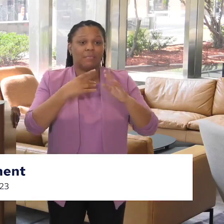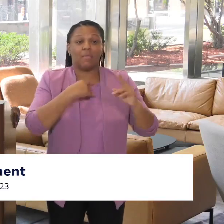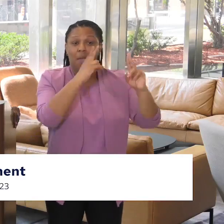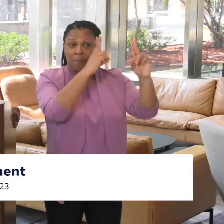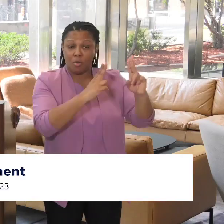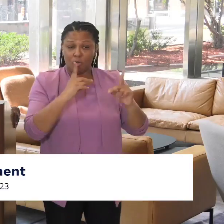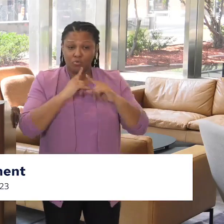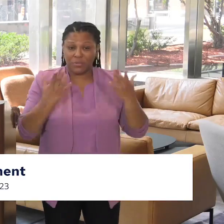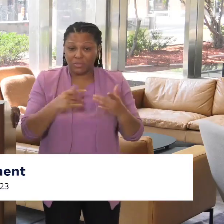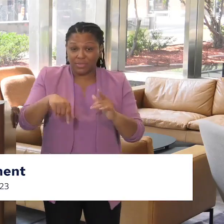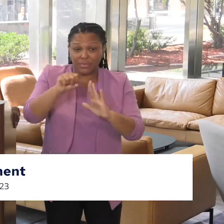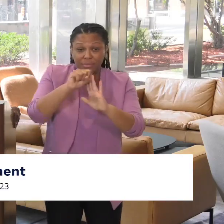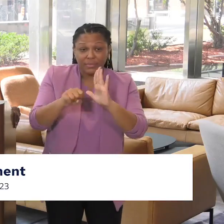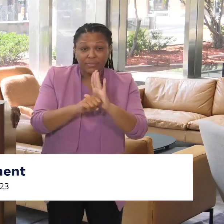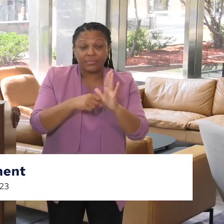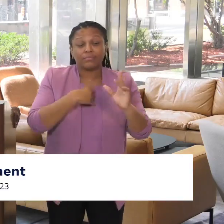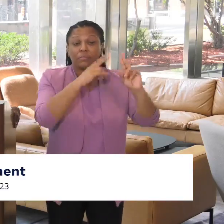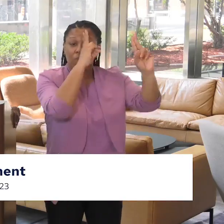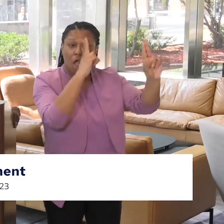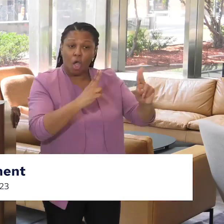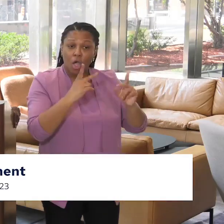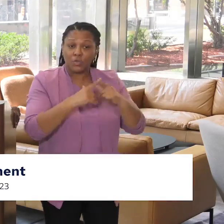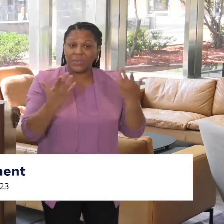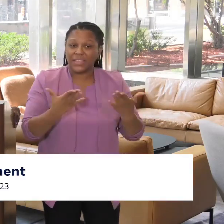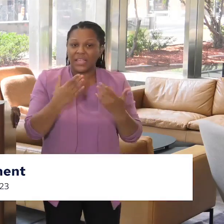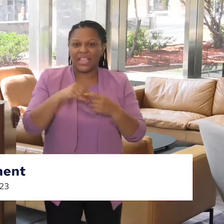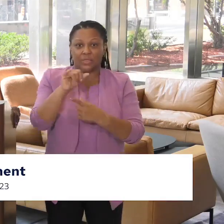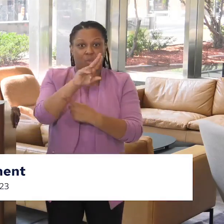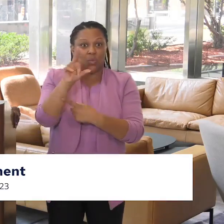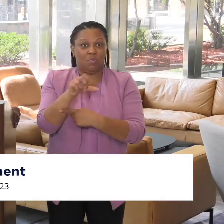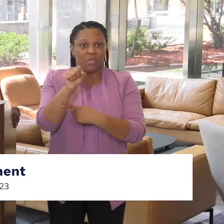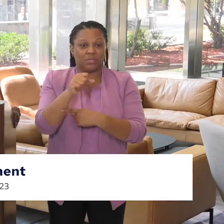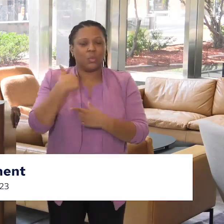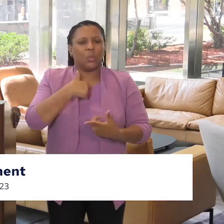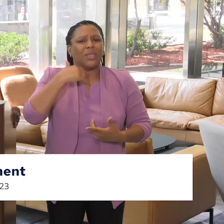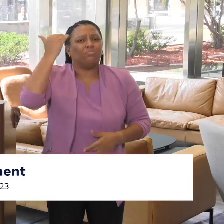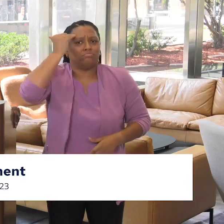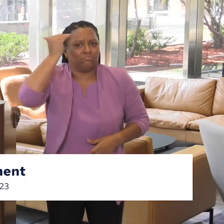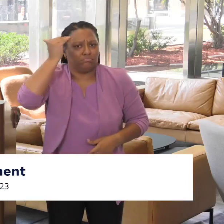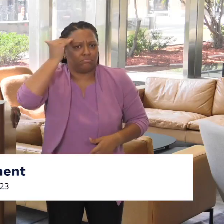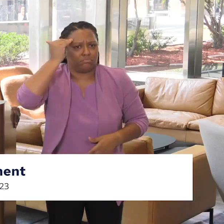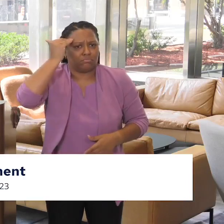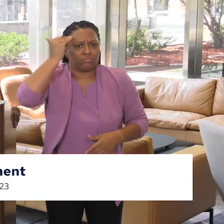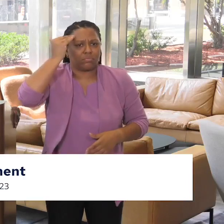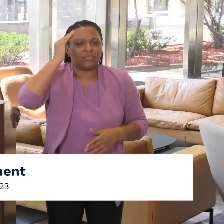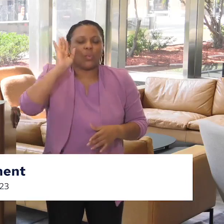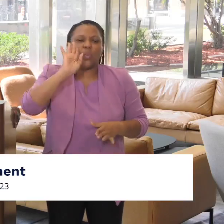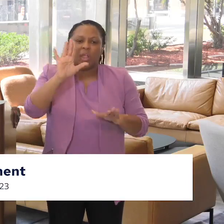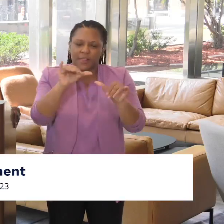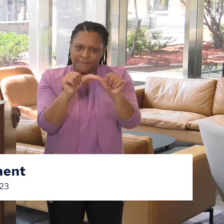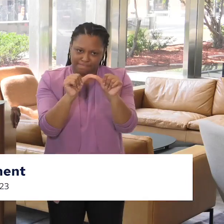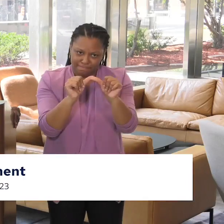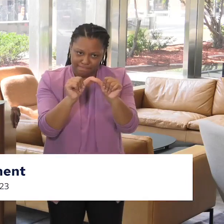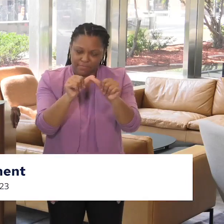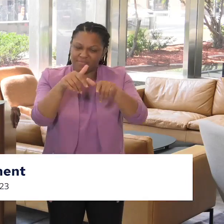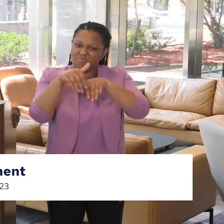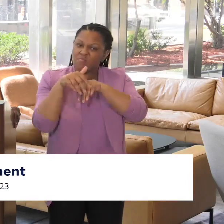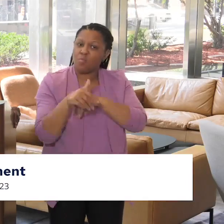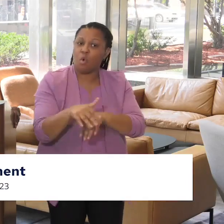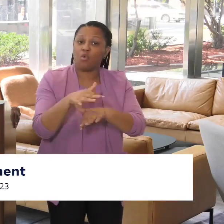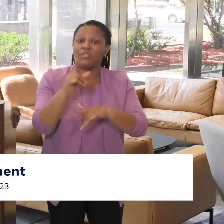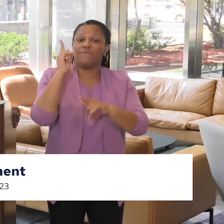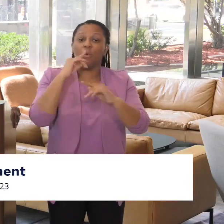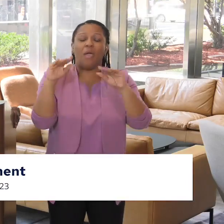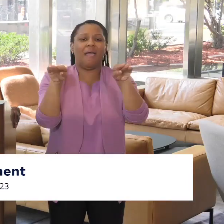in a country where we know that nothing will stop us from continuing to march forward towards equitable opportunity in our